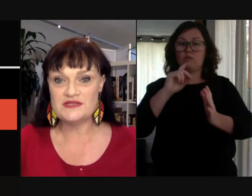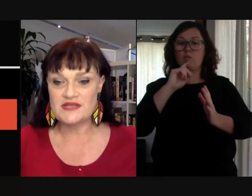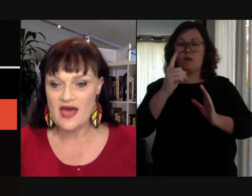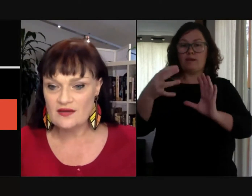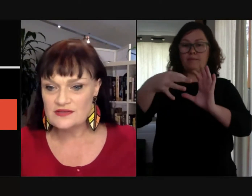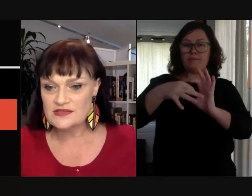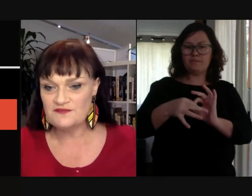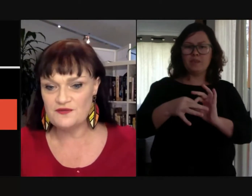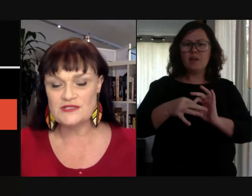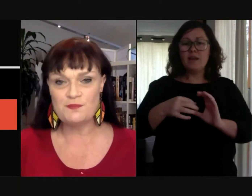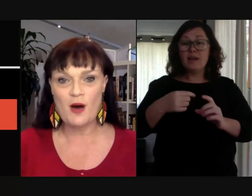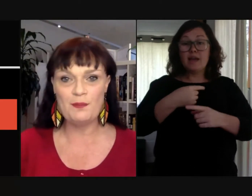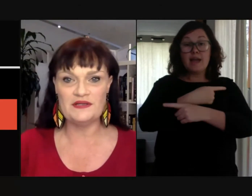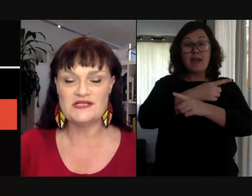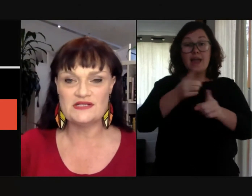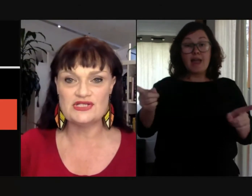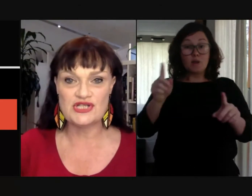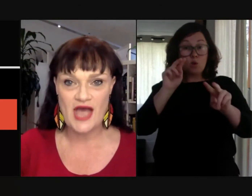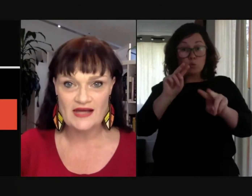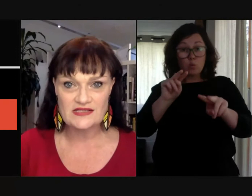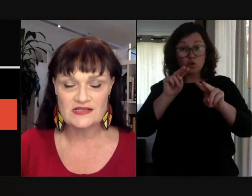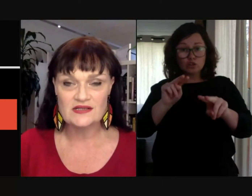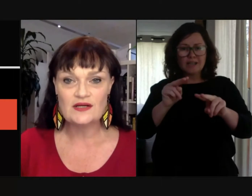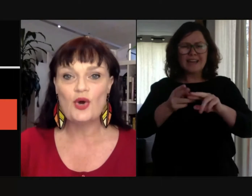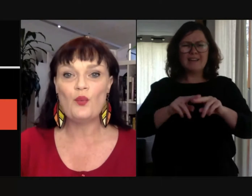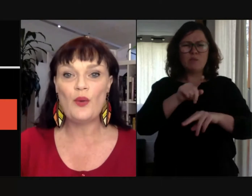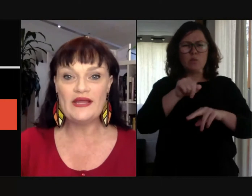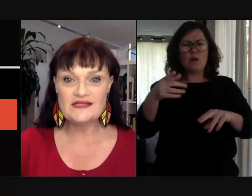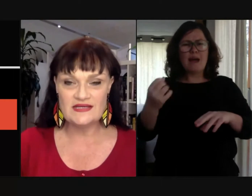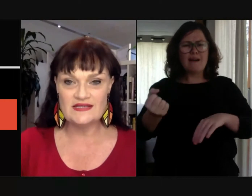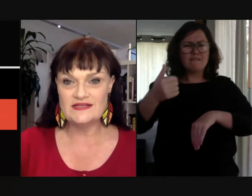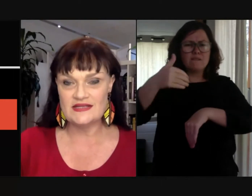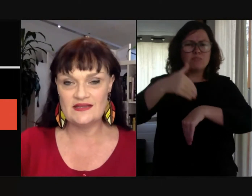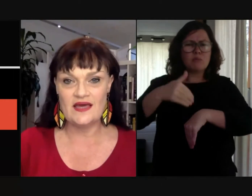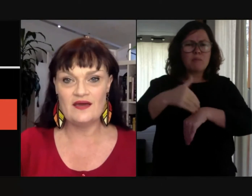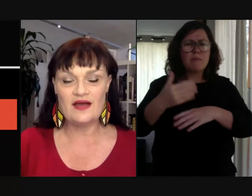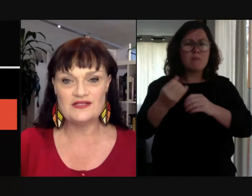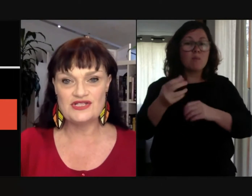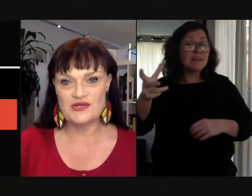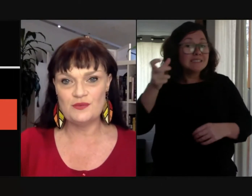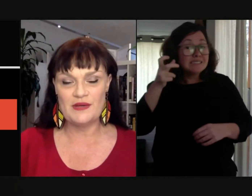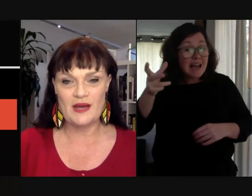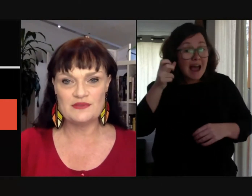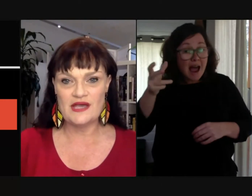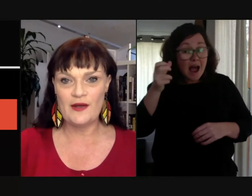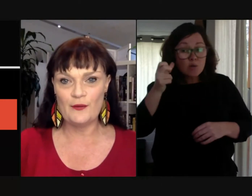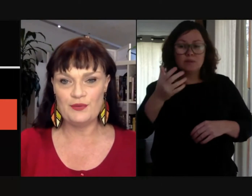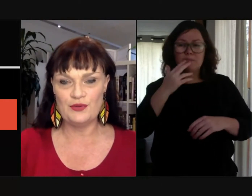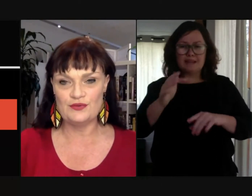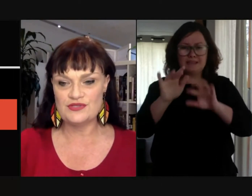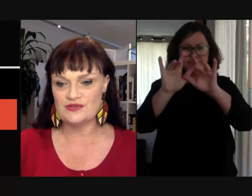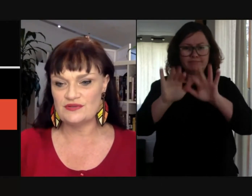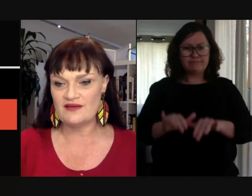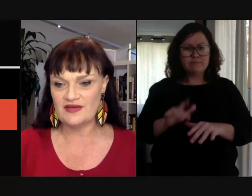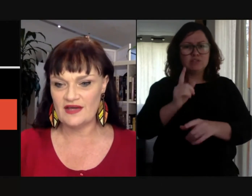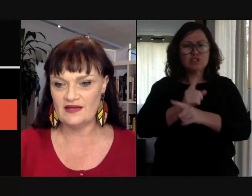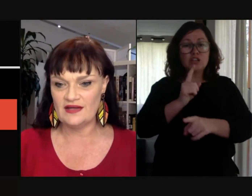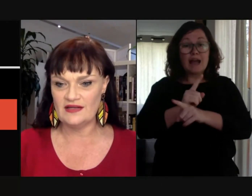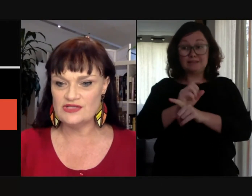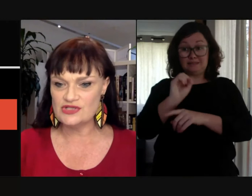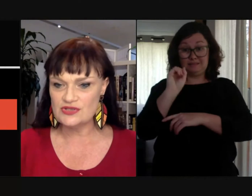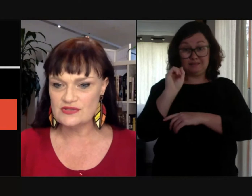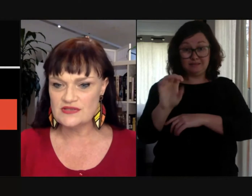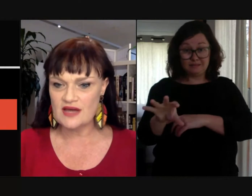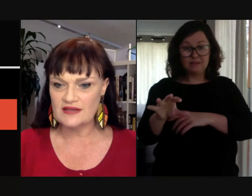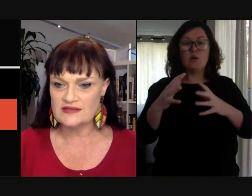with the sound? If you just pop it into the chat. Wendy is in there and she will be able to help you to navigate